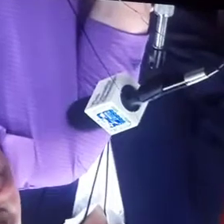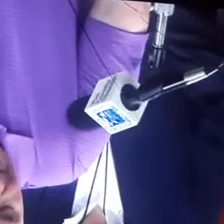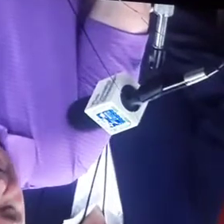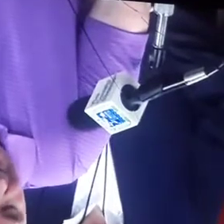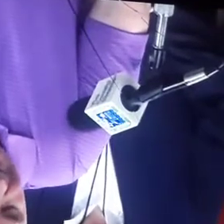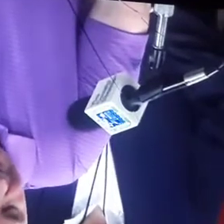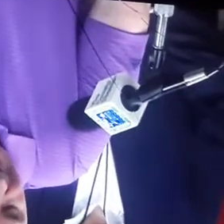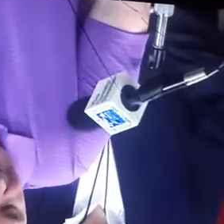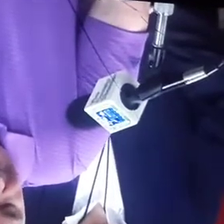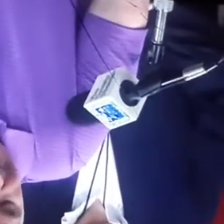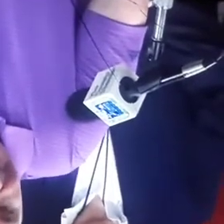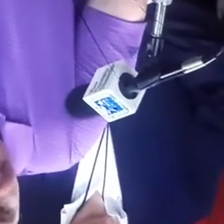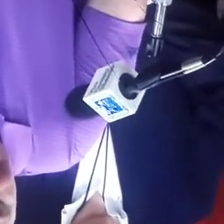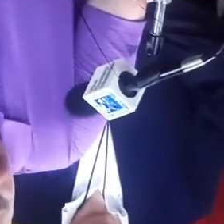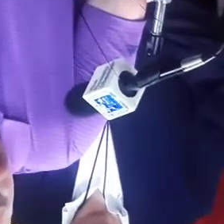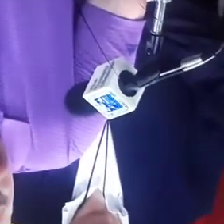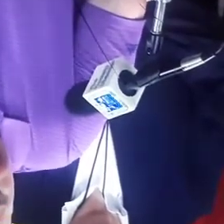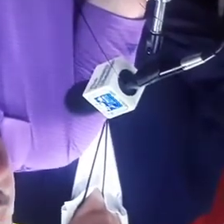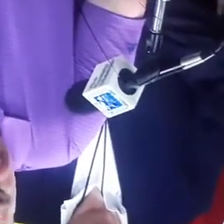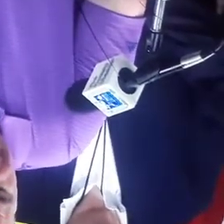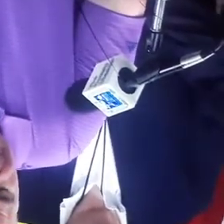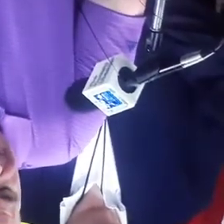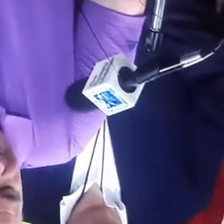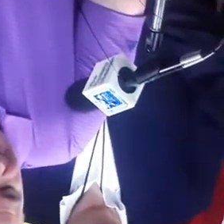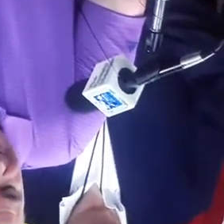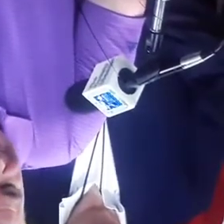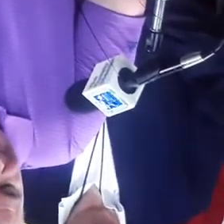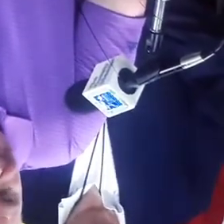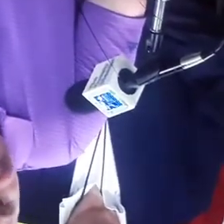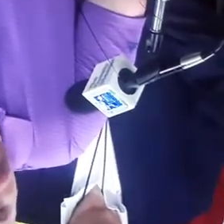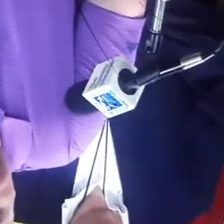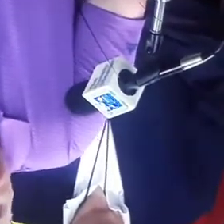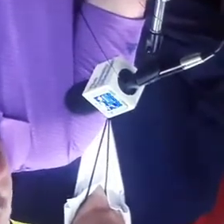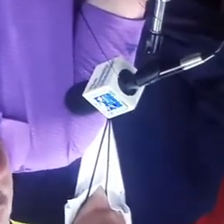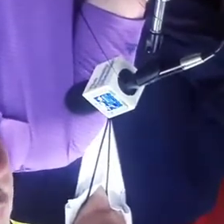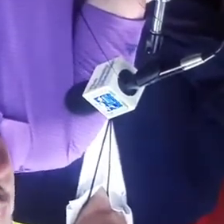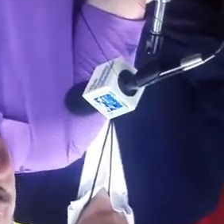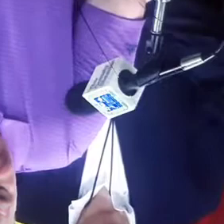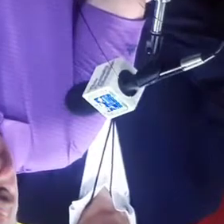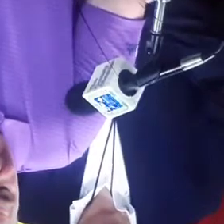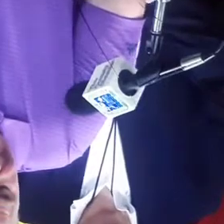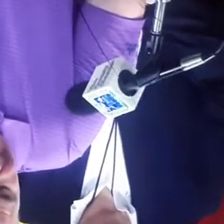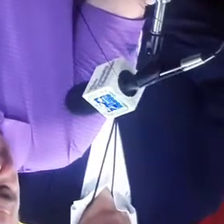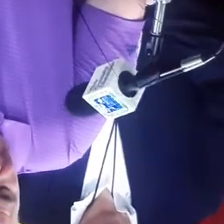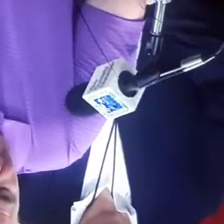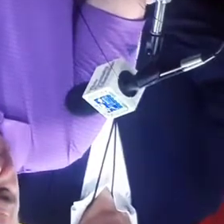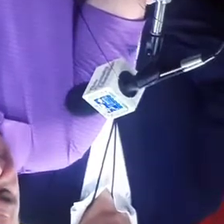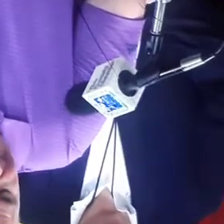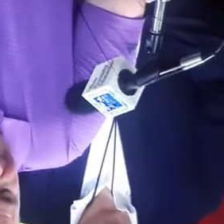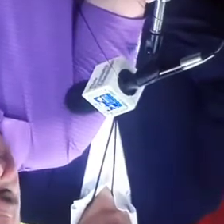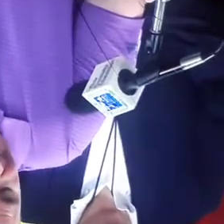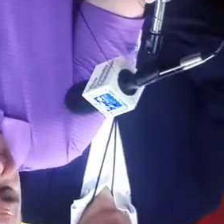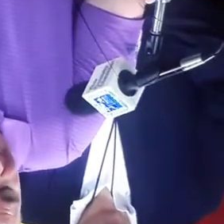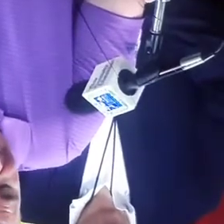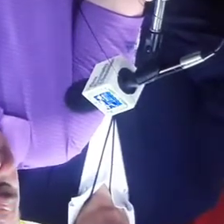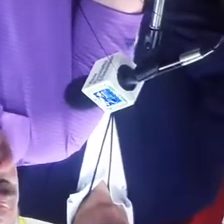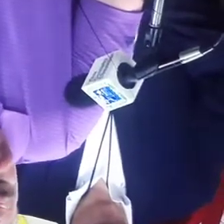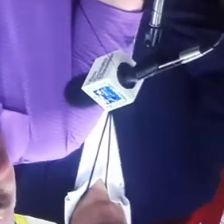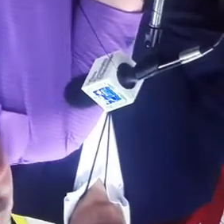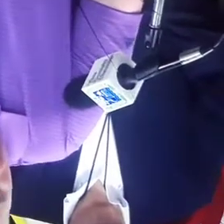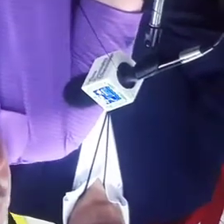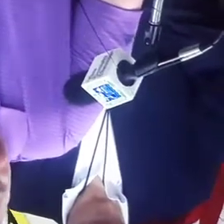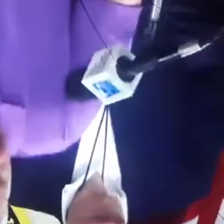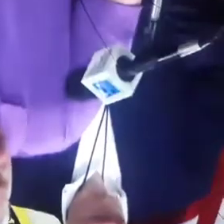Landing, Kalawasi Island, Cat Island, Coosaw Island, Distant Island, Vivian's Island, Harbor, Hunting and Fripp